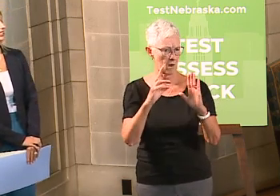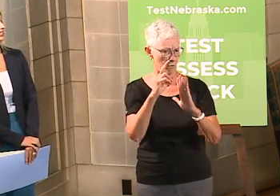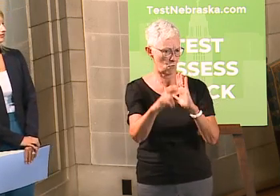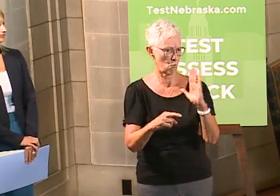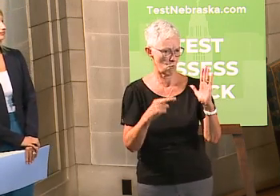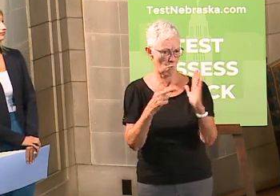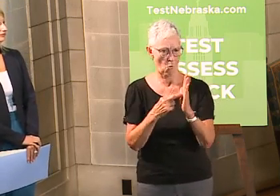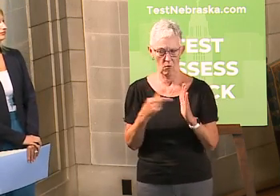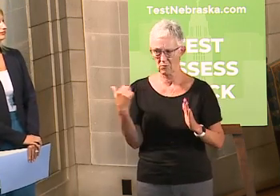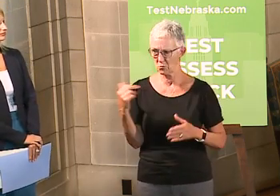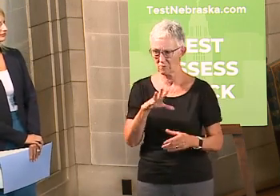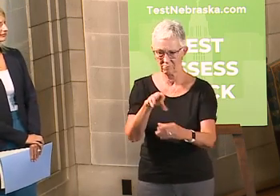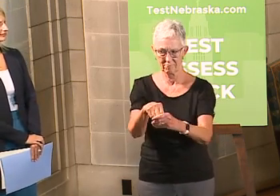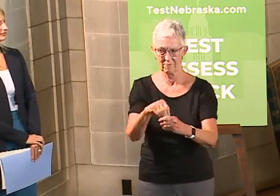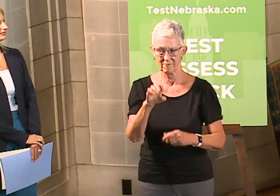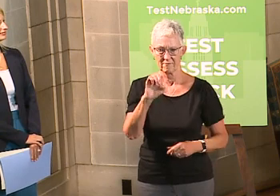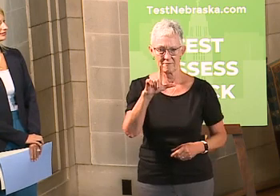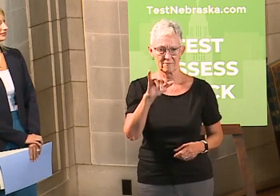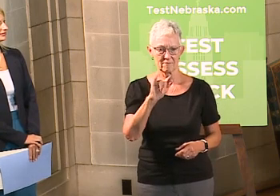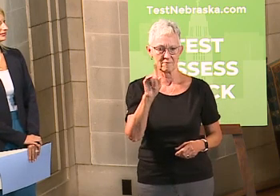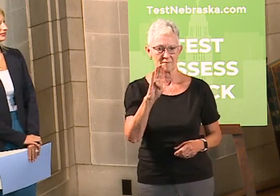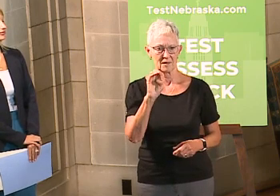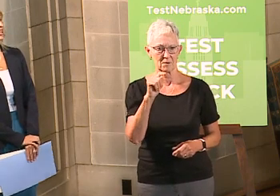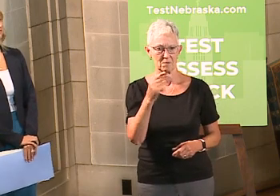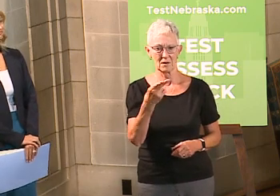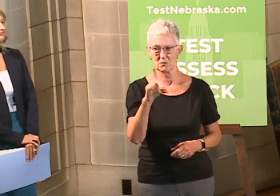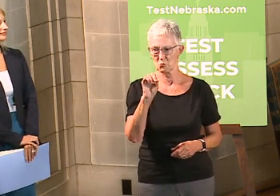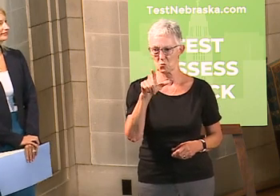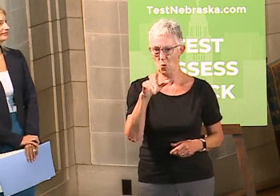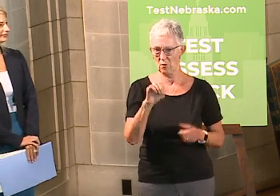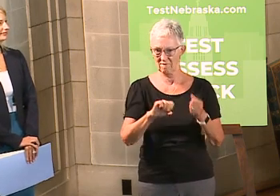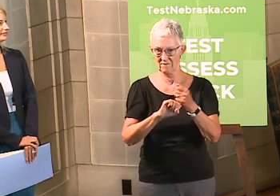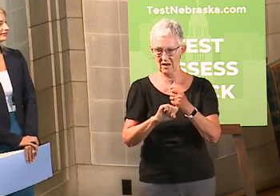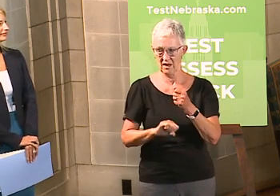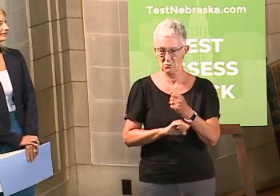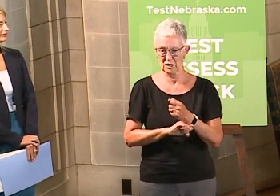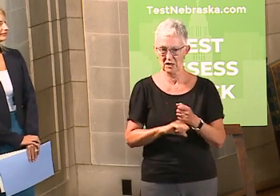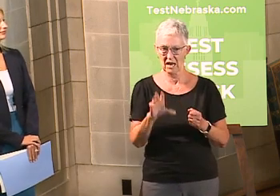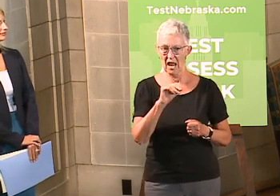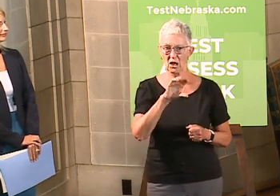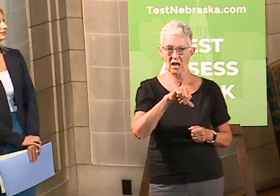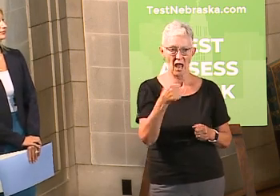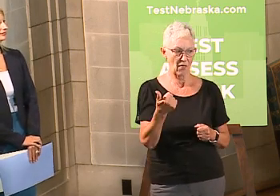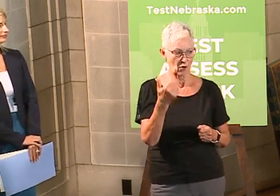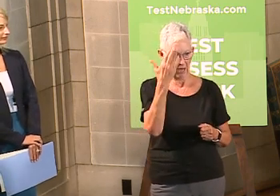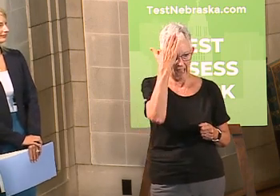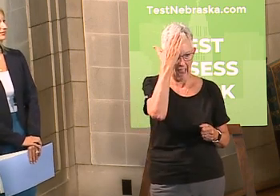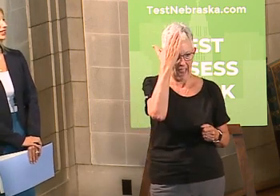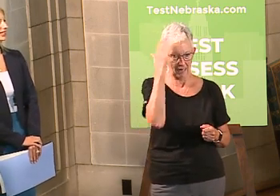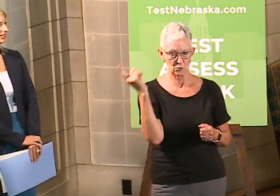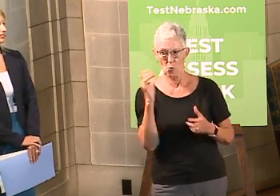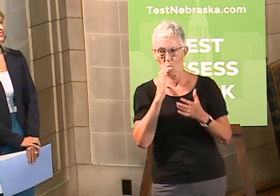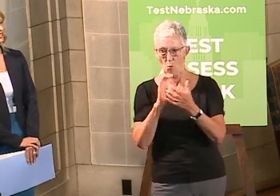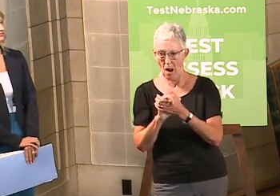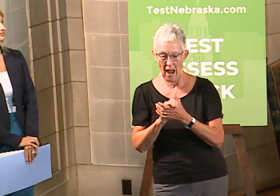Dole Foundation and all the other roles, all the other hats that you wear, you know, being wife, mom,